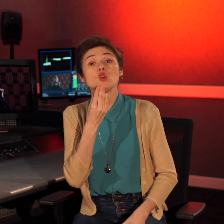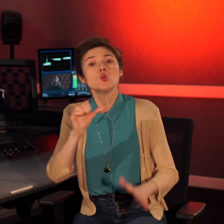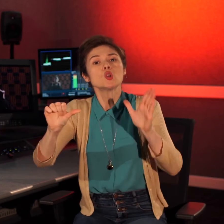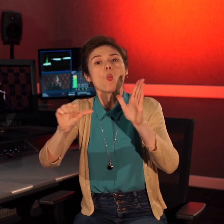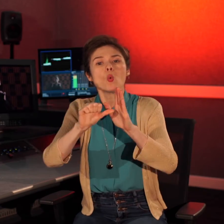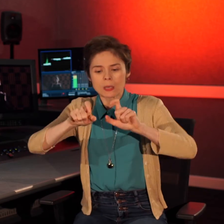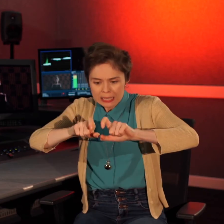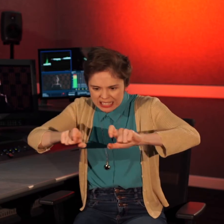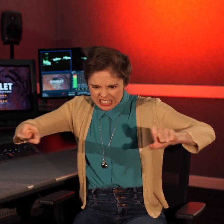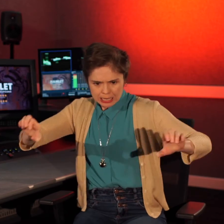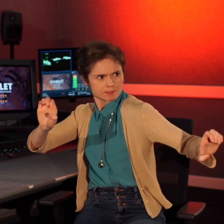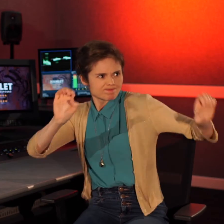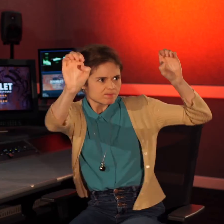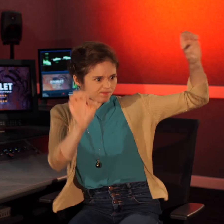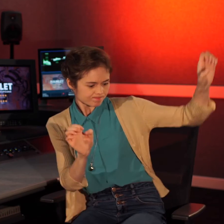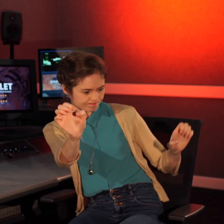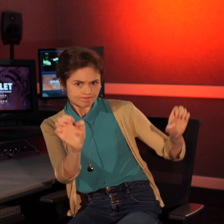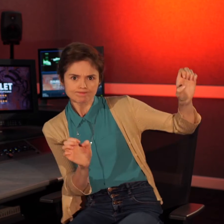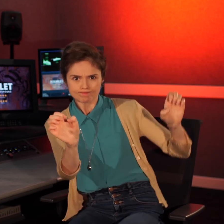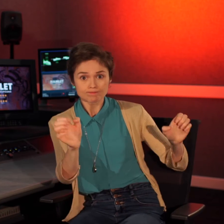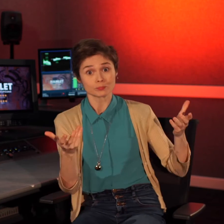wooden sticks are used.